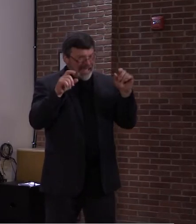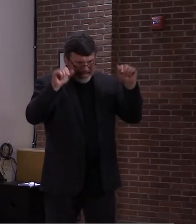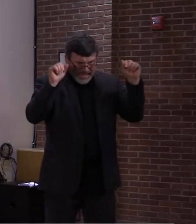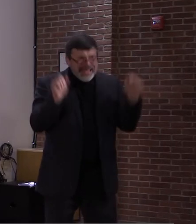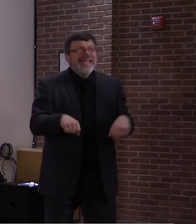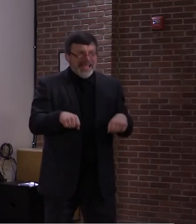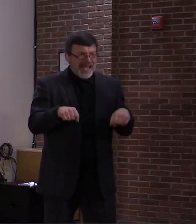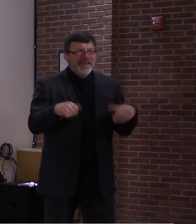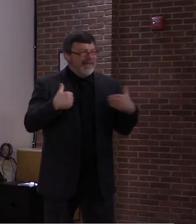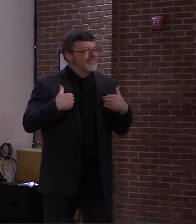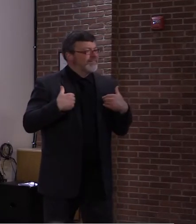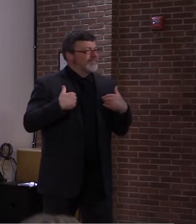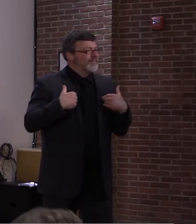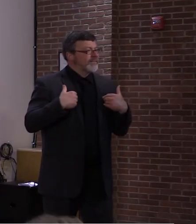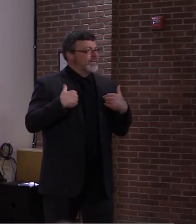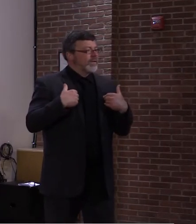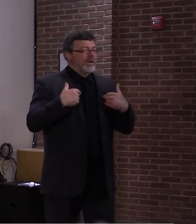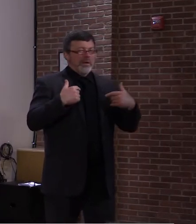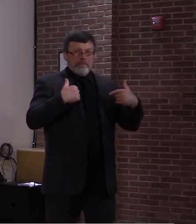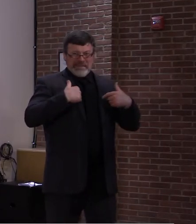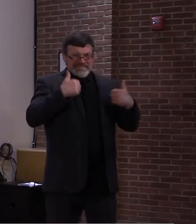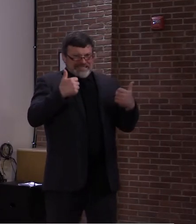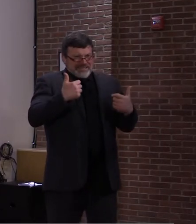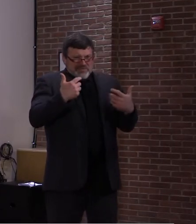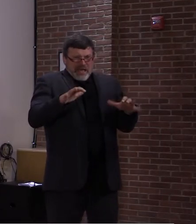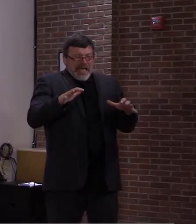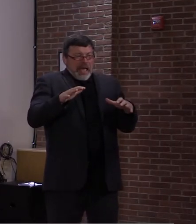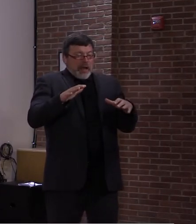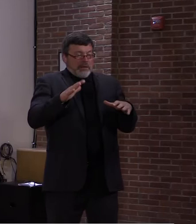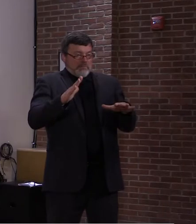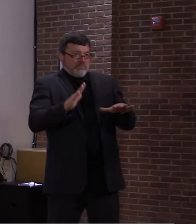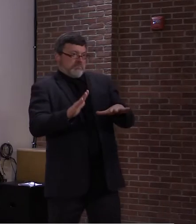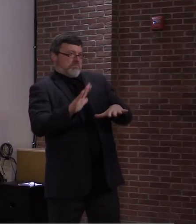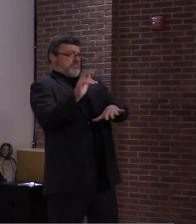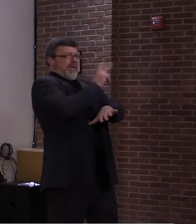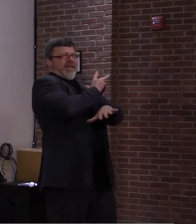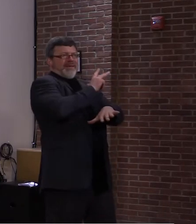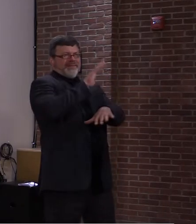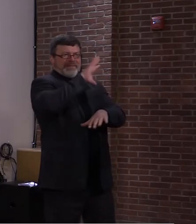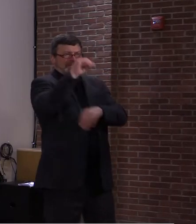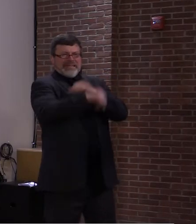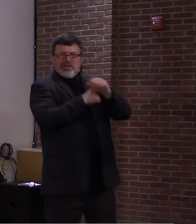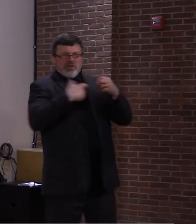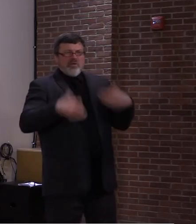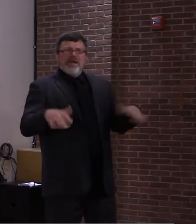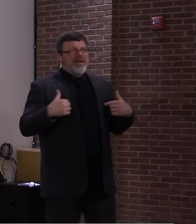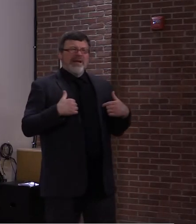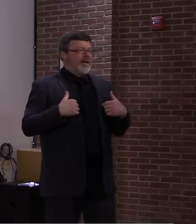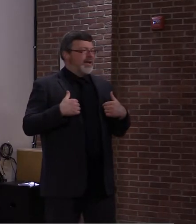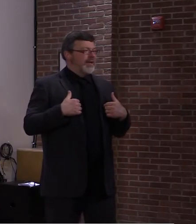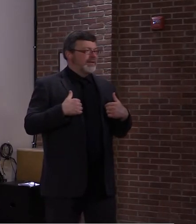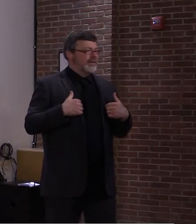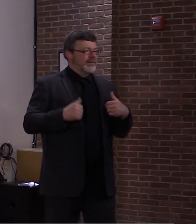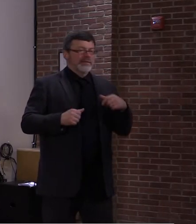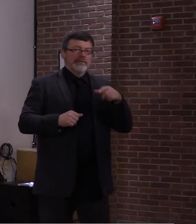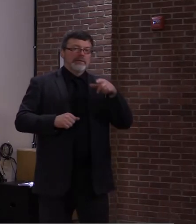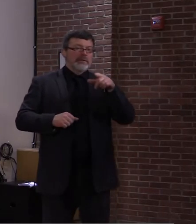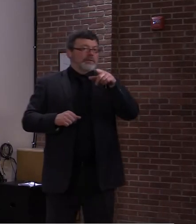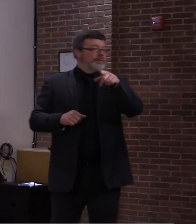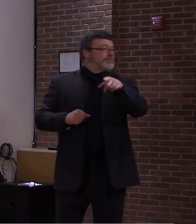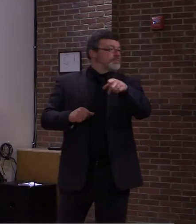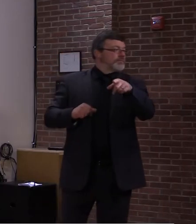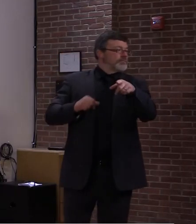us revert to that era. Do you think practitioners in Vermont have the resources? Obviously, we have the laws in place